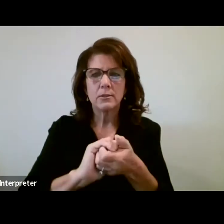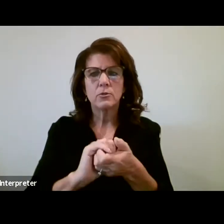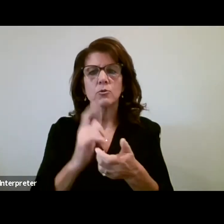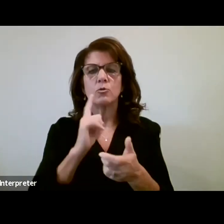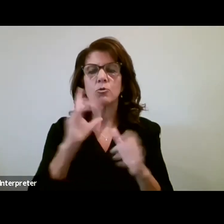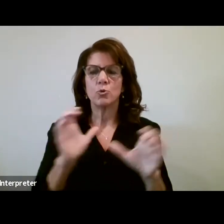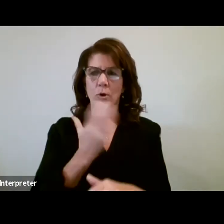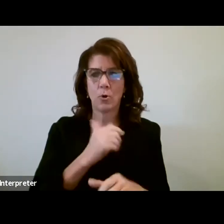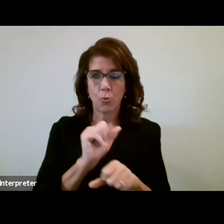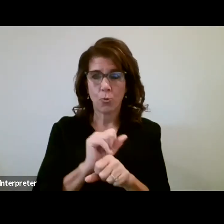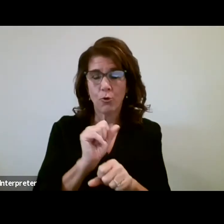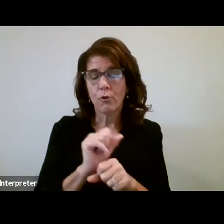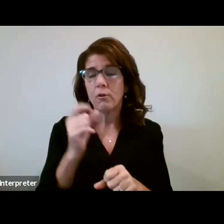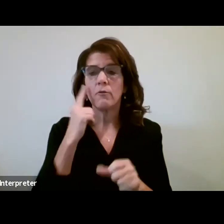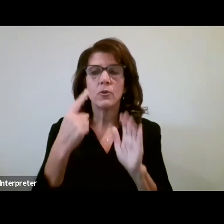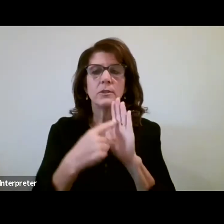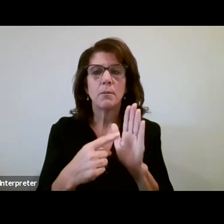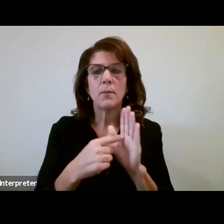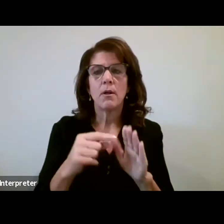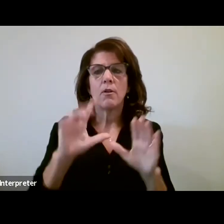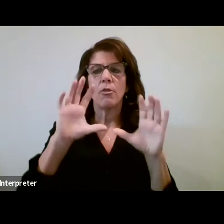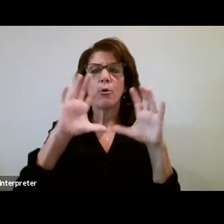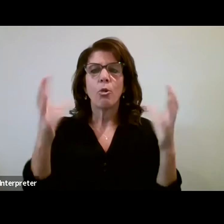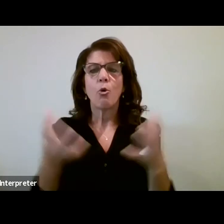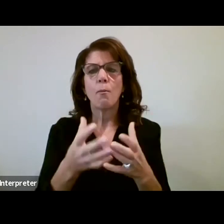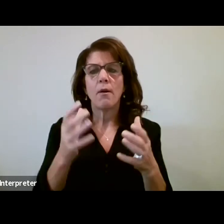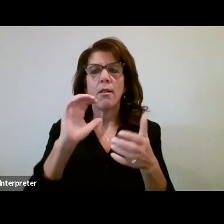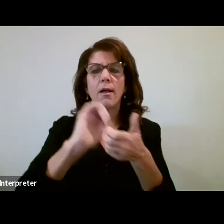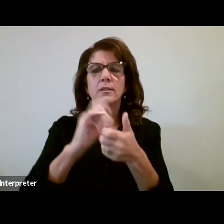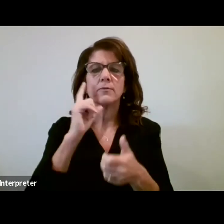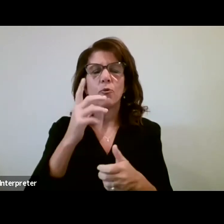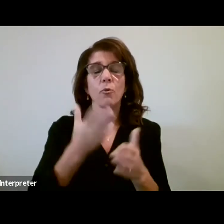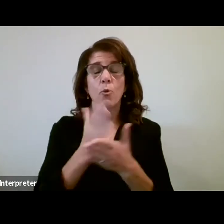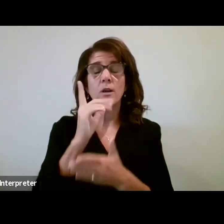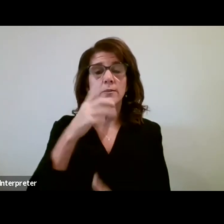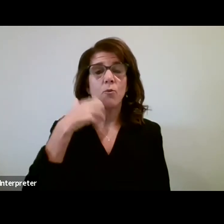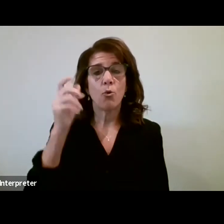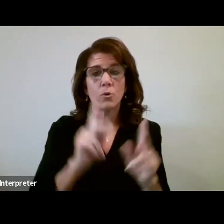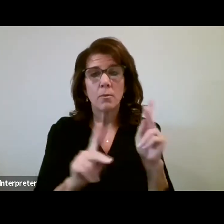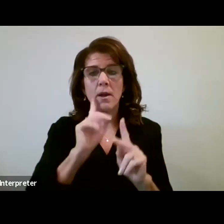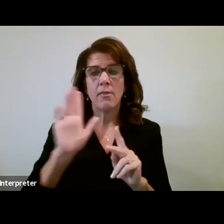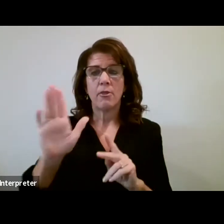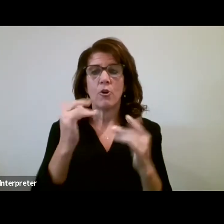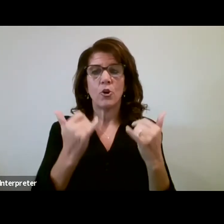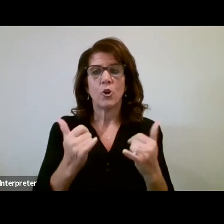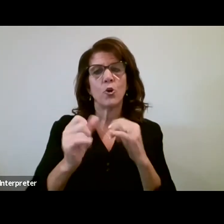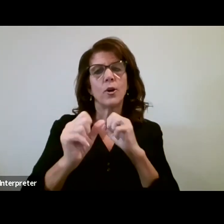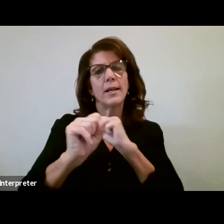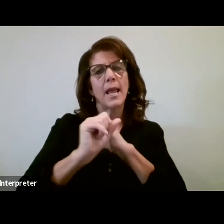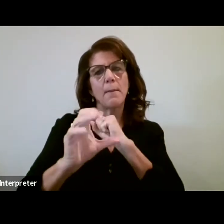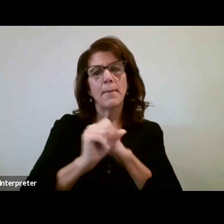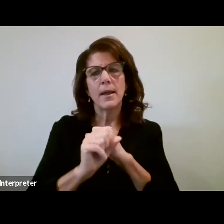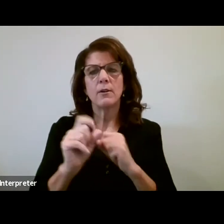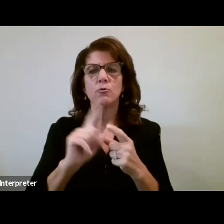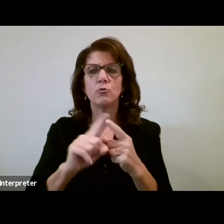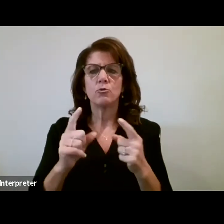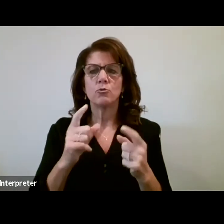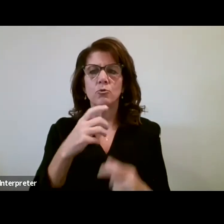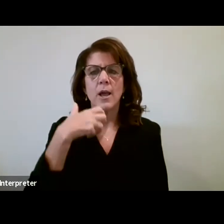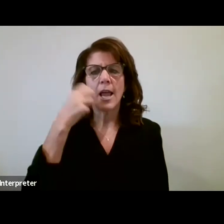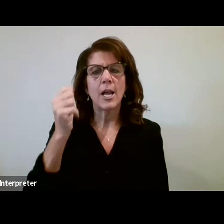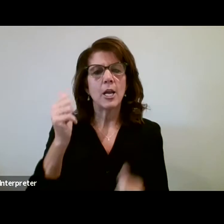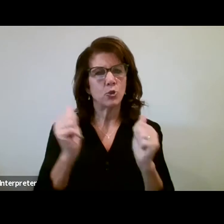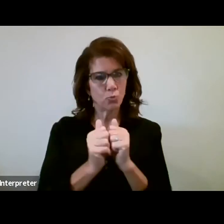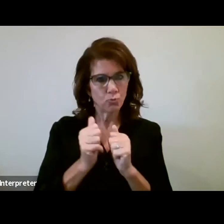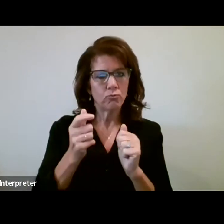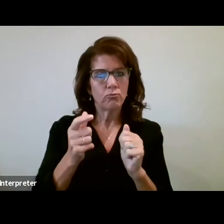work, such as the Global Alliance on the Rights of Older People and their current campaign to Age with